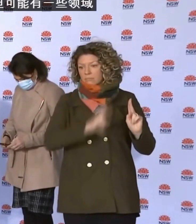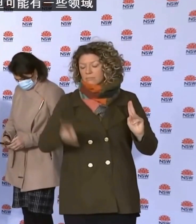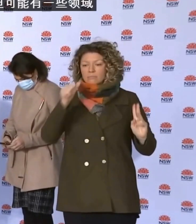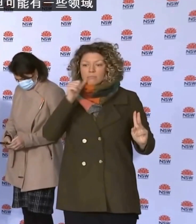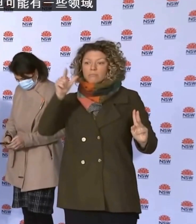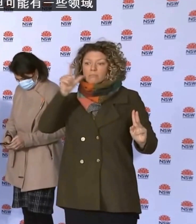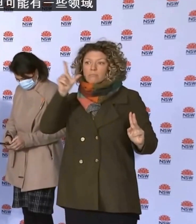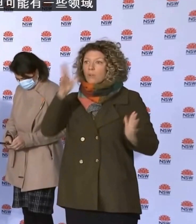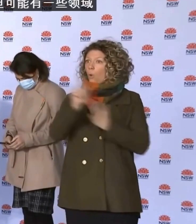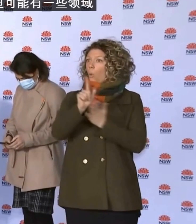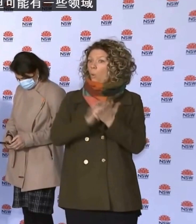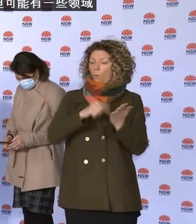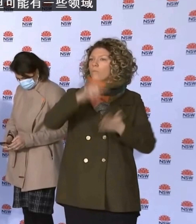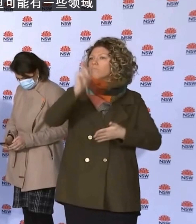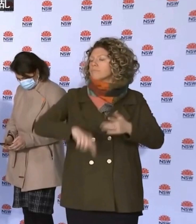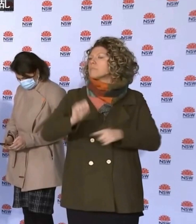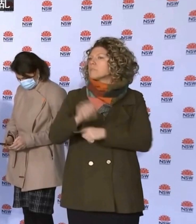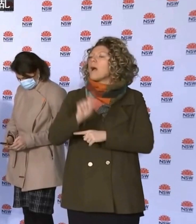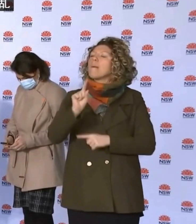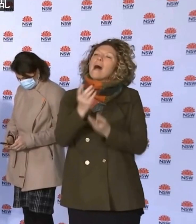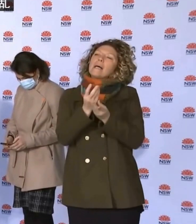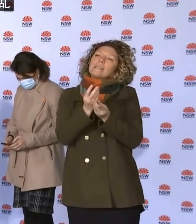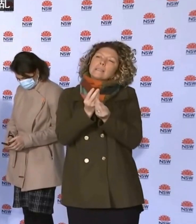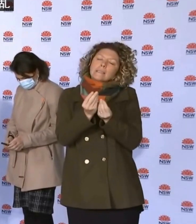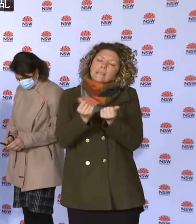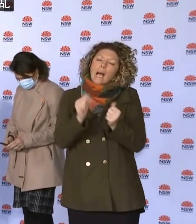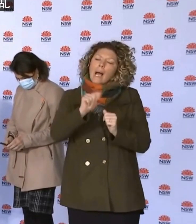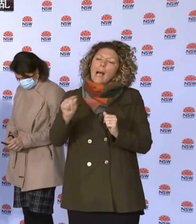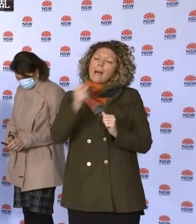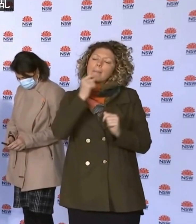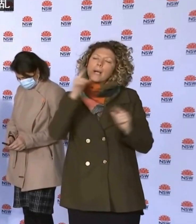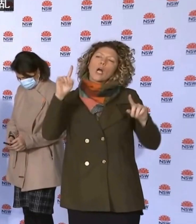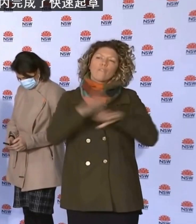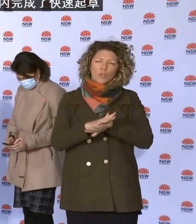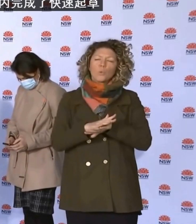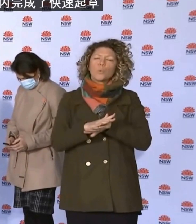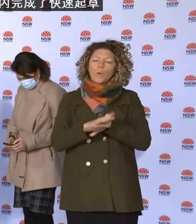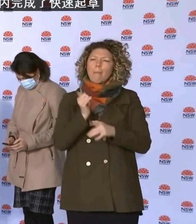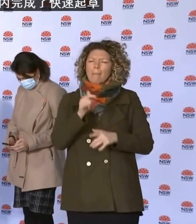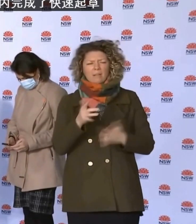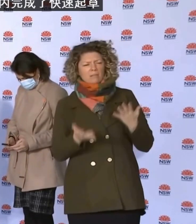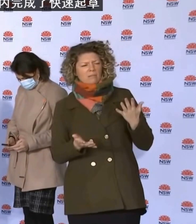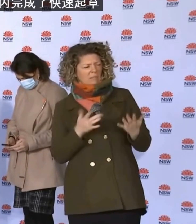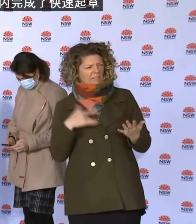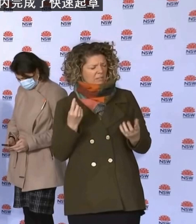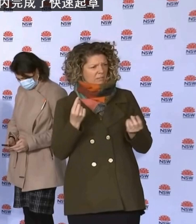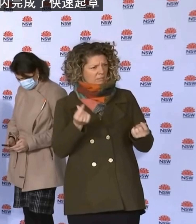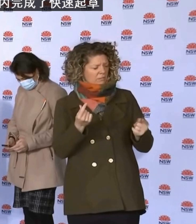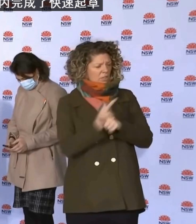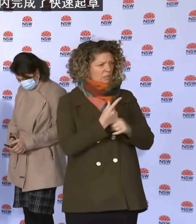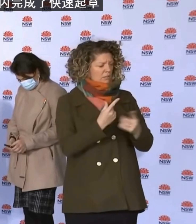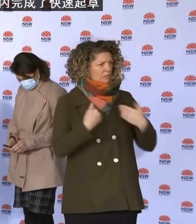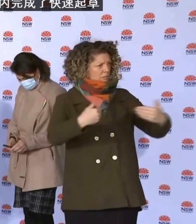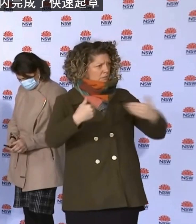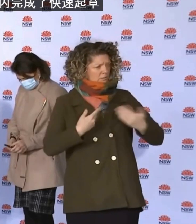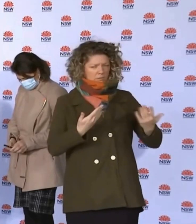because the law is the law. But there might be some areas where there might be some confusion initially because of the fast drafting done in hours instead of